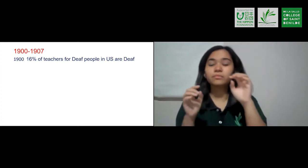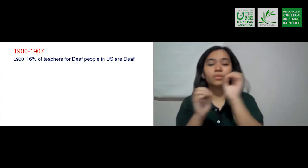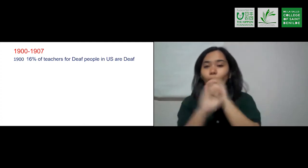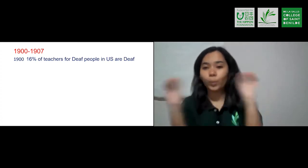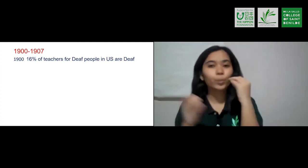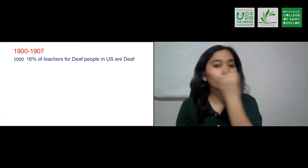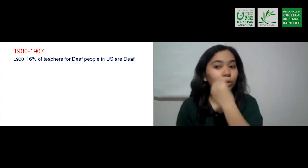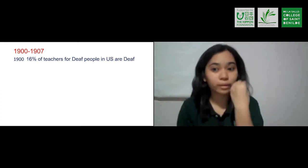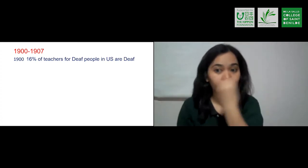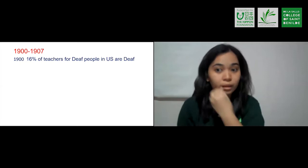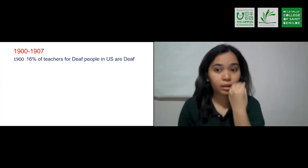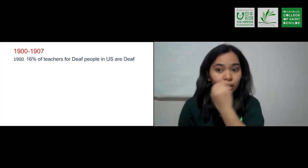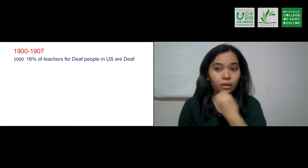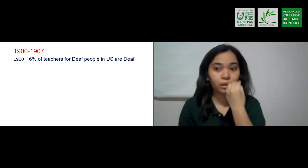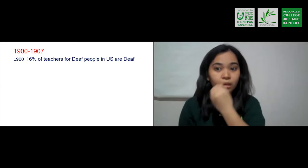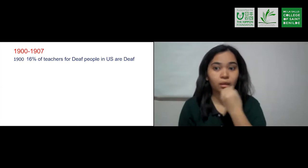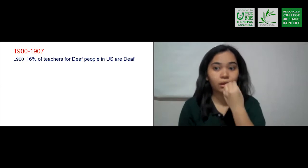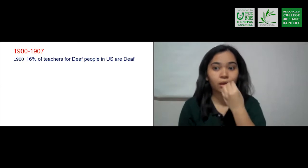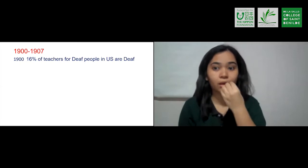17 to 18,